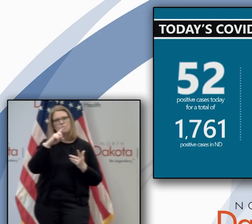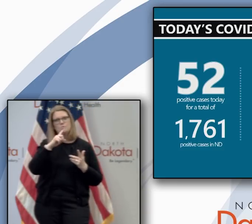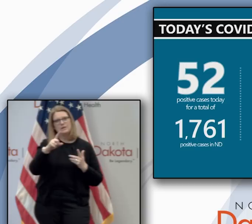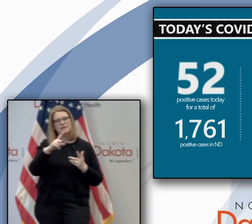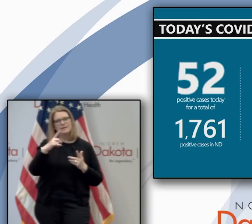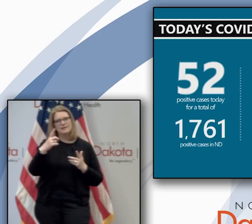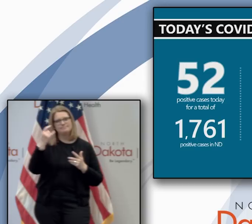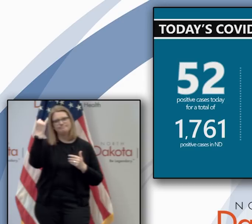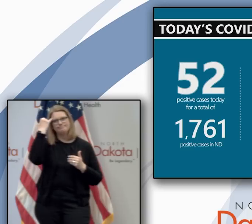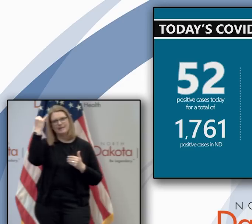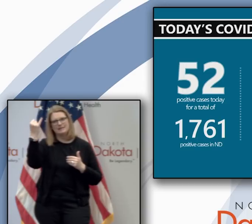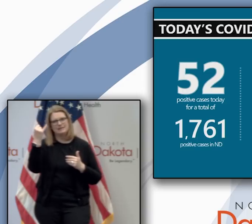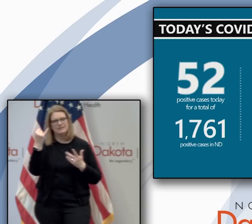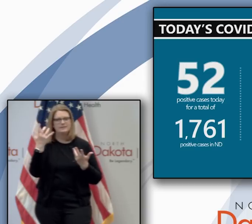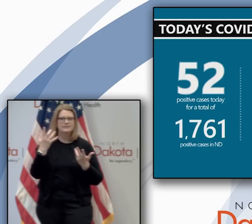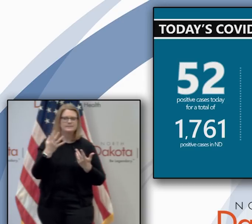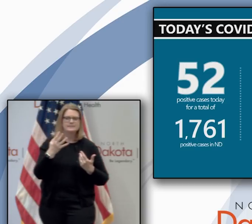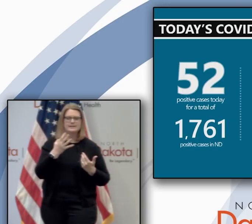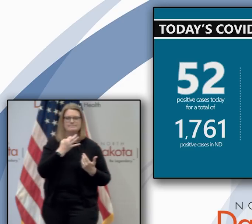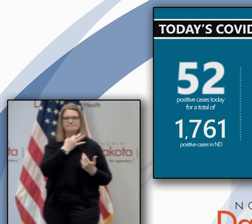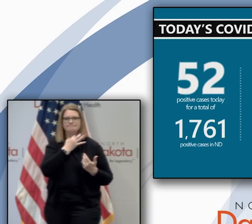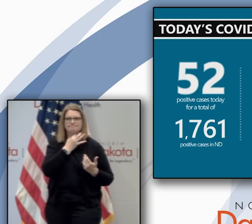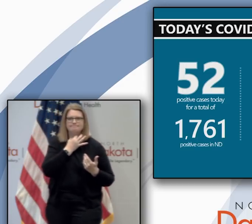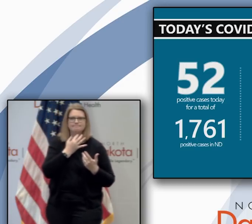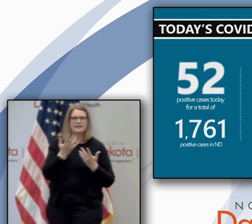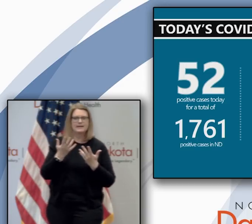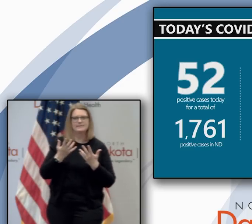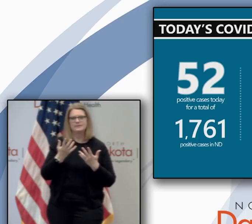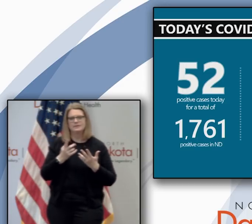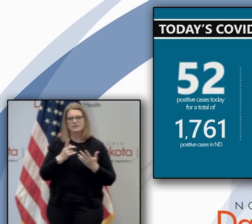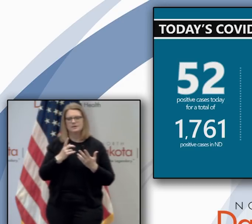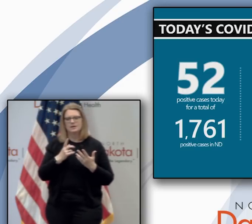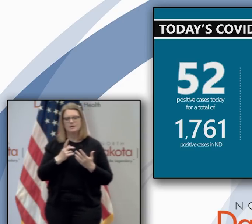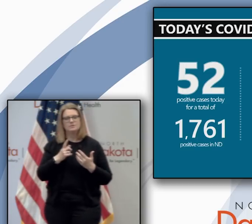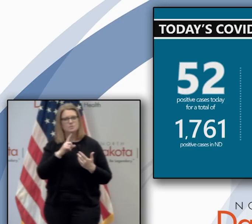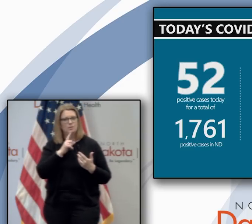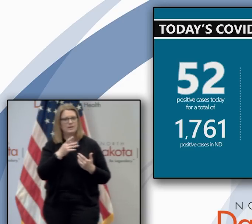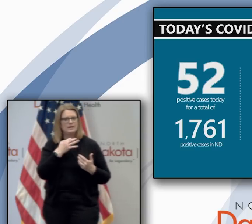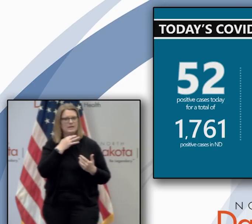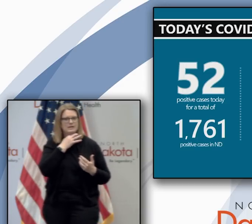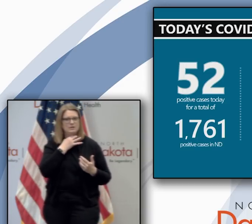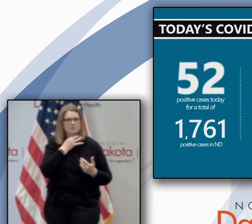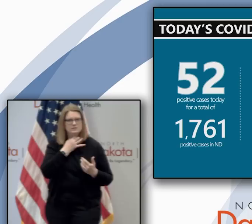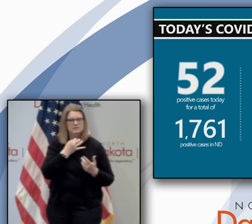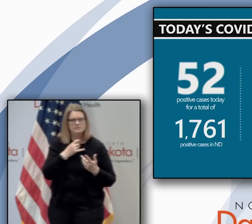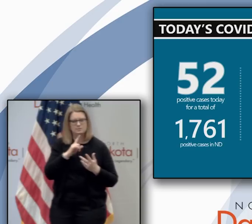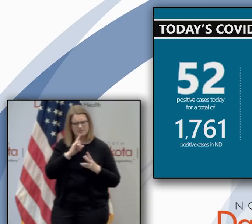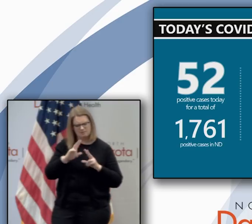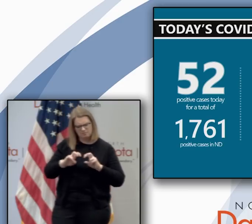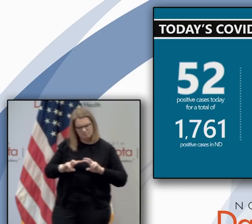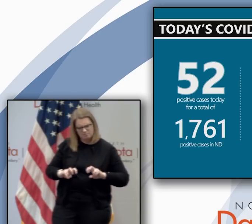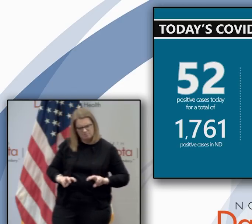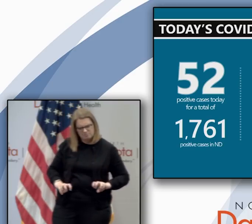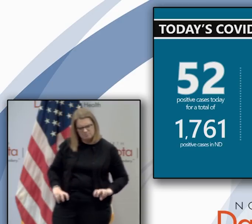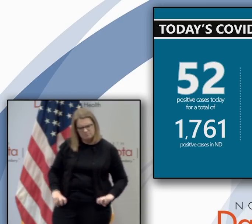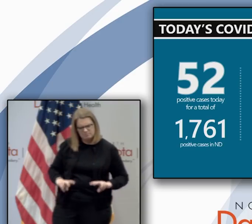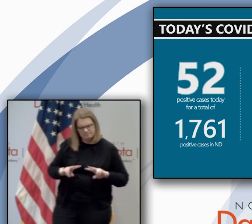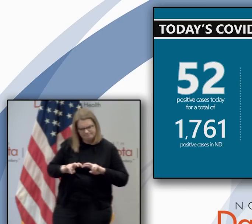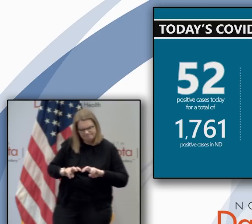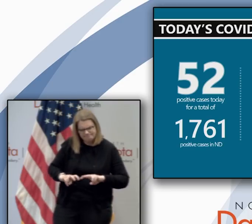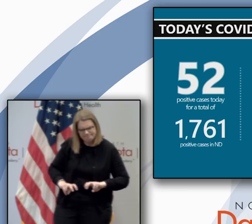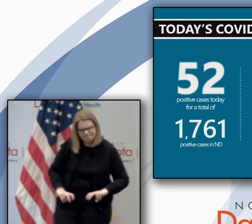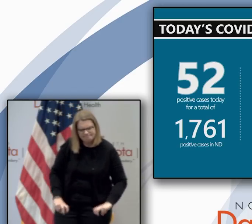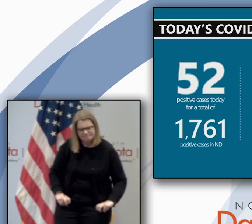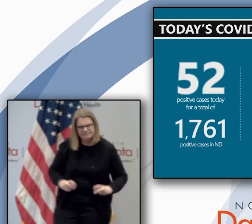our values is curiosity. And I would have to say it was curiosity as we kept digging to try to understand more